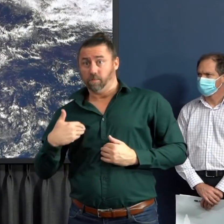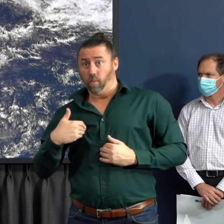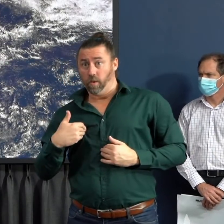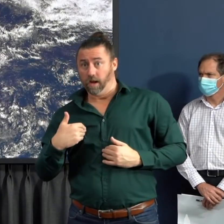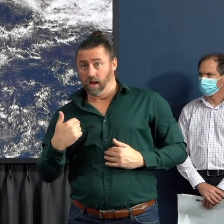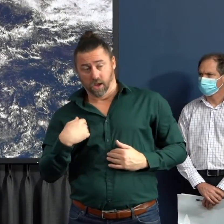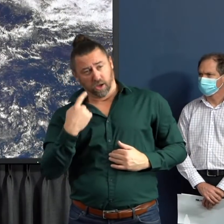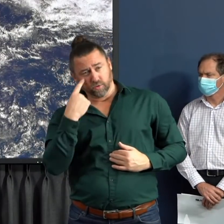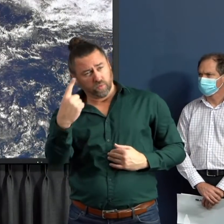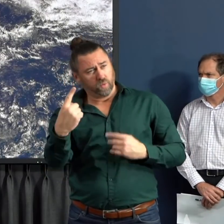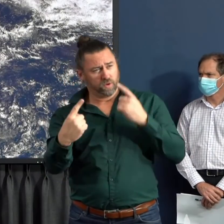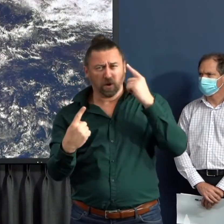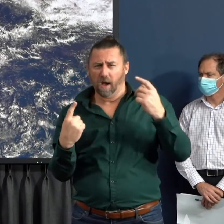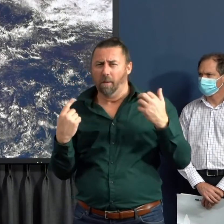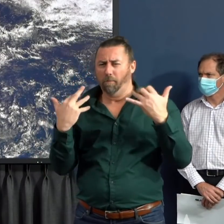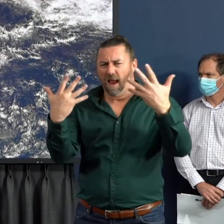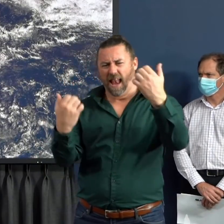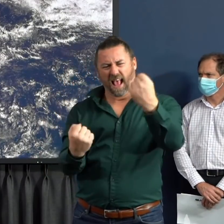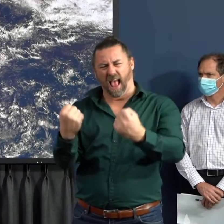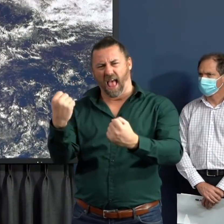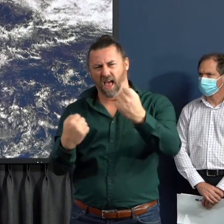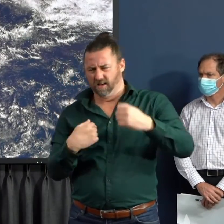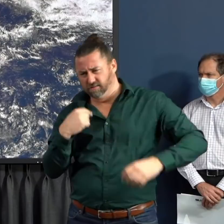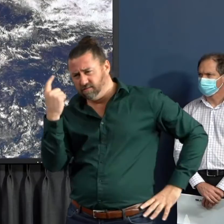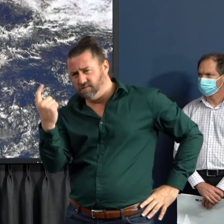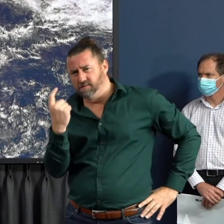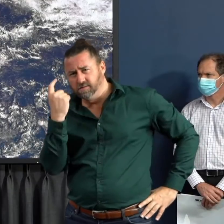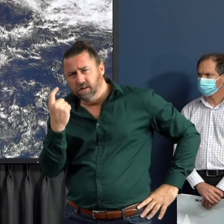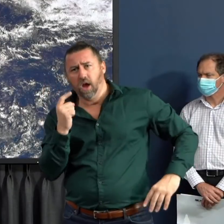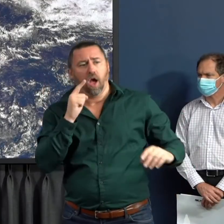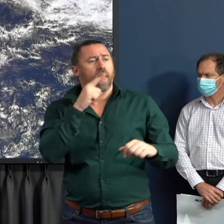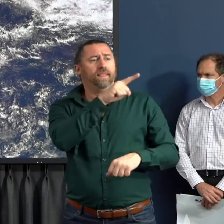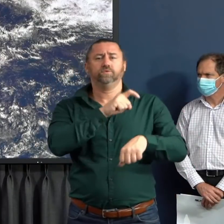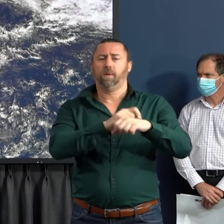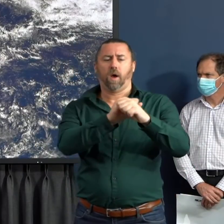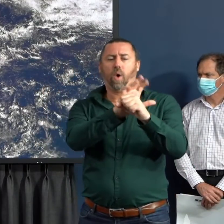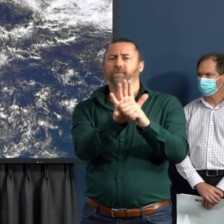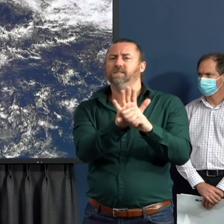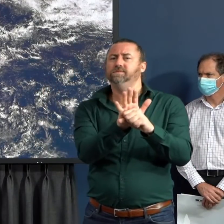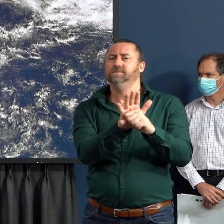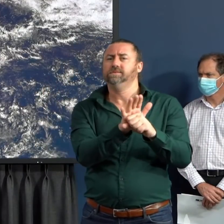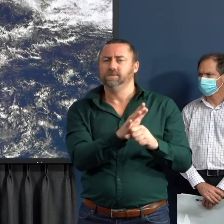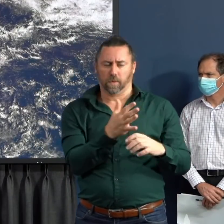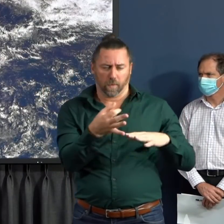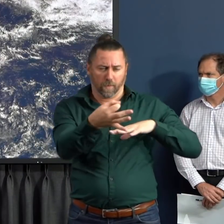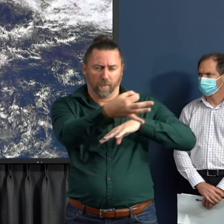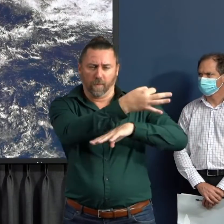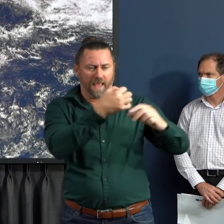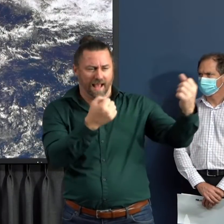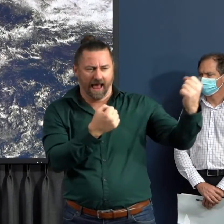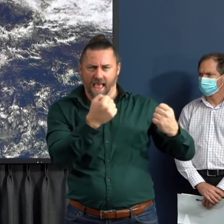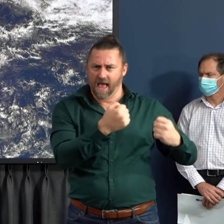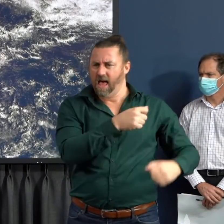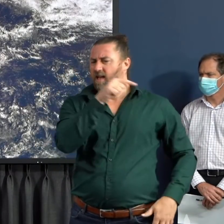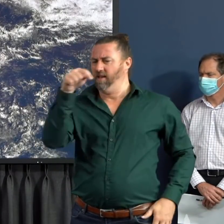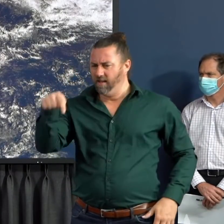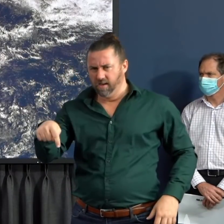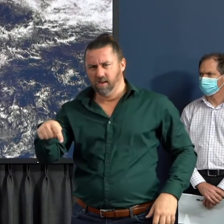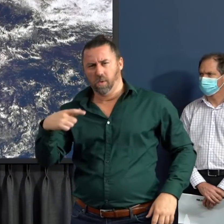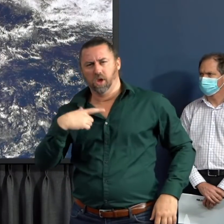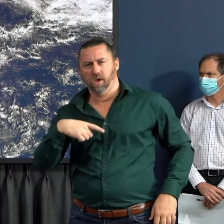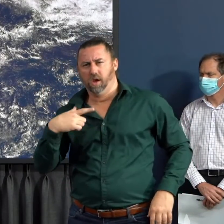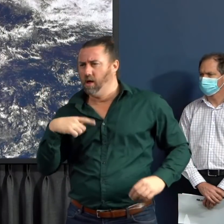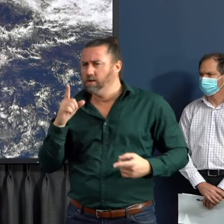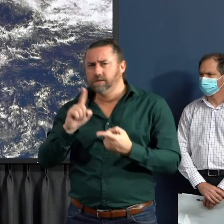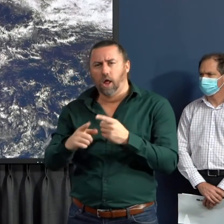far more people out and about than we saw during pandemic lockdowns. That is not a good sign, and that is not safe. Right now, the priority is